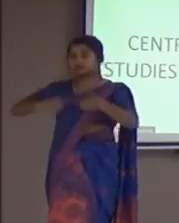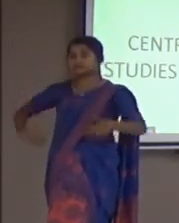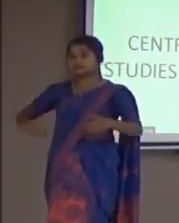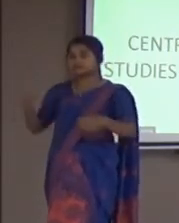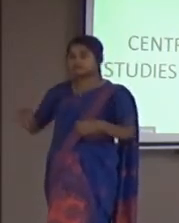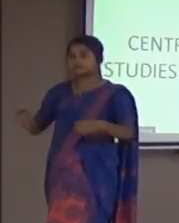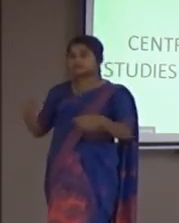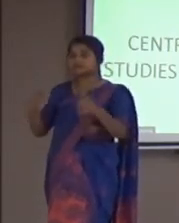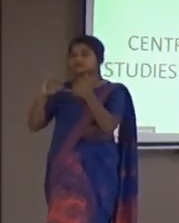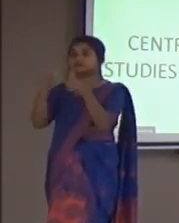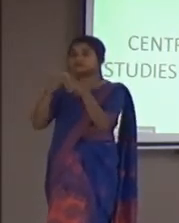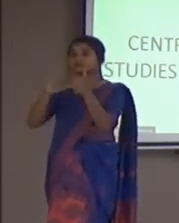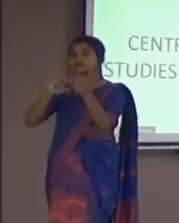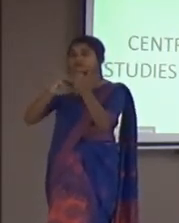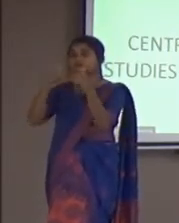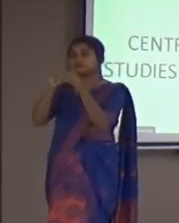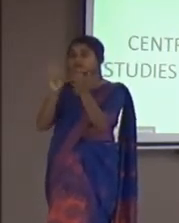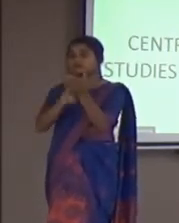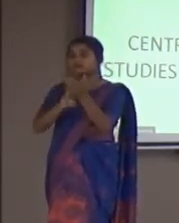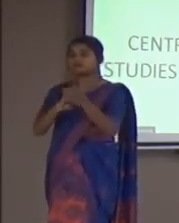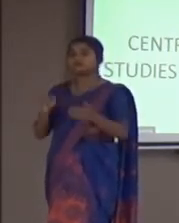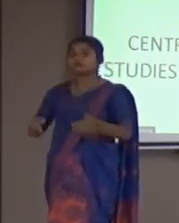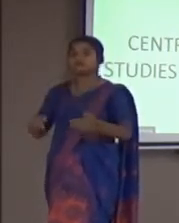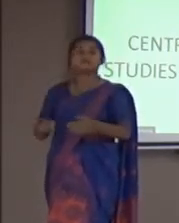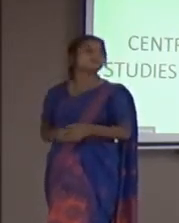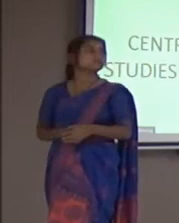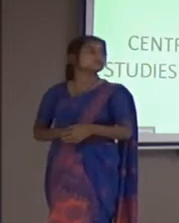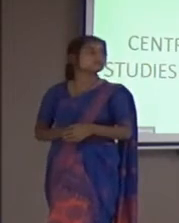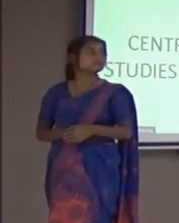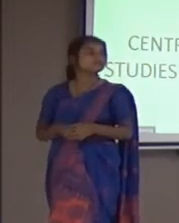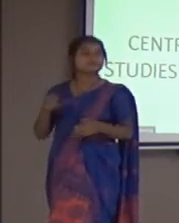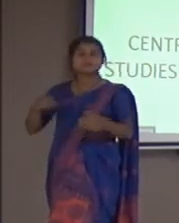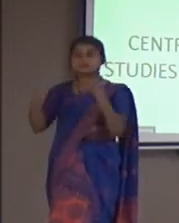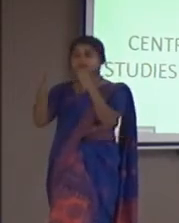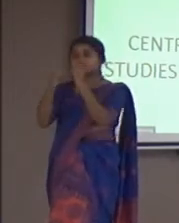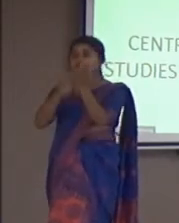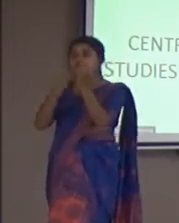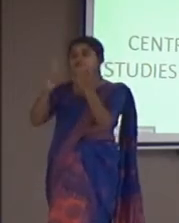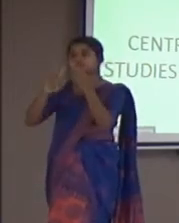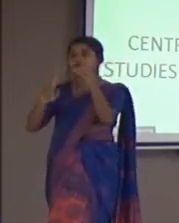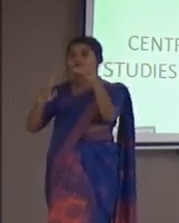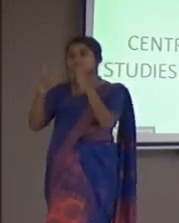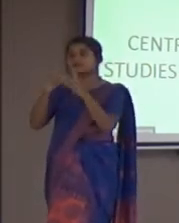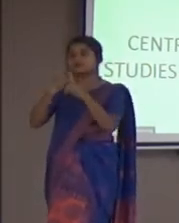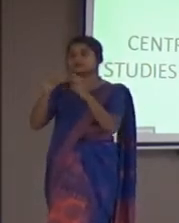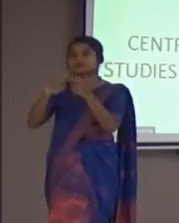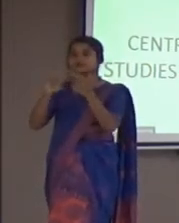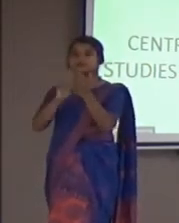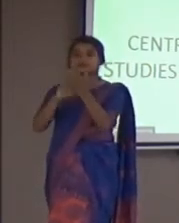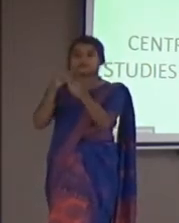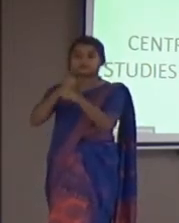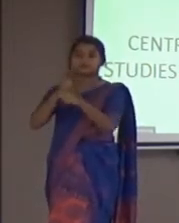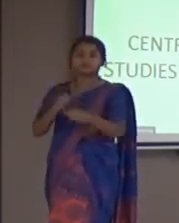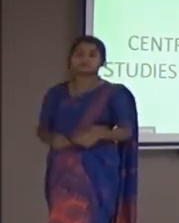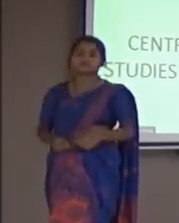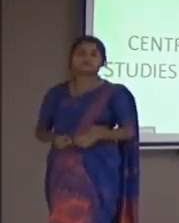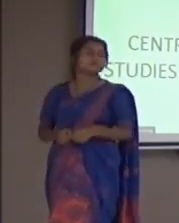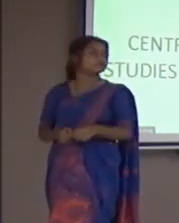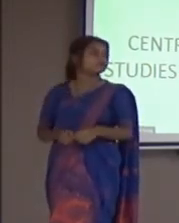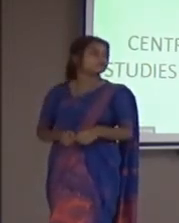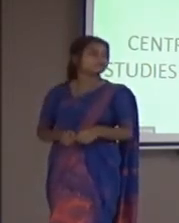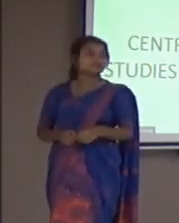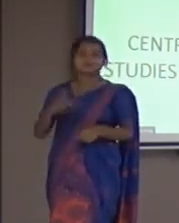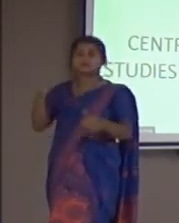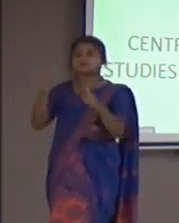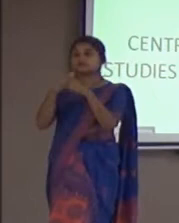Assam will be in the center stage in building this with the kind blessings of Honorable Justice